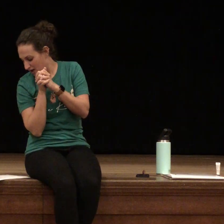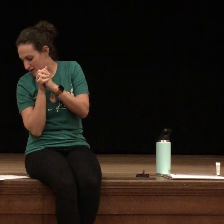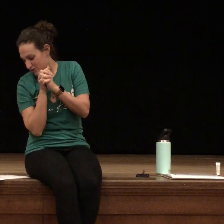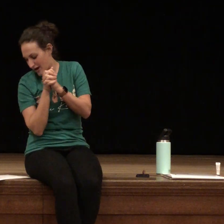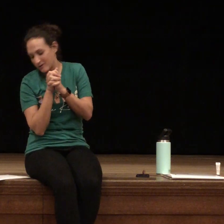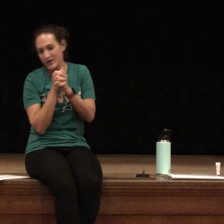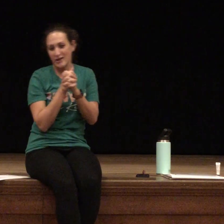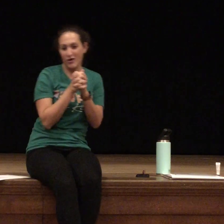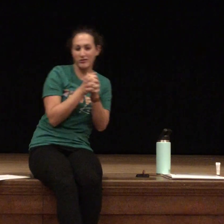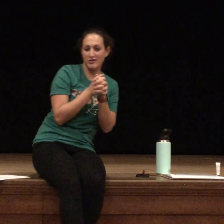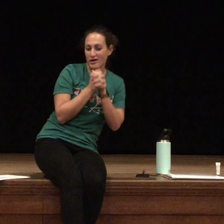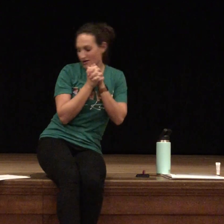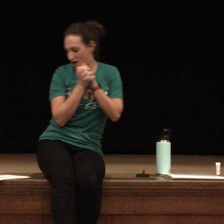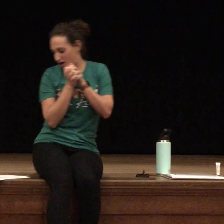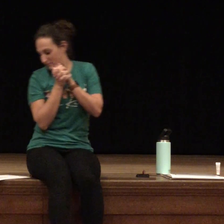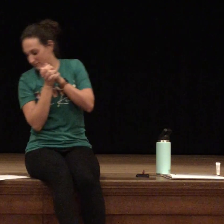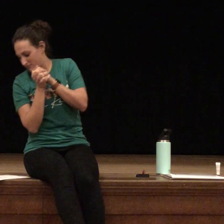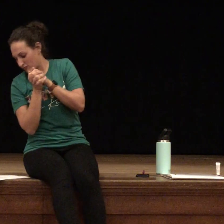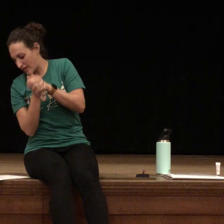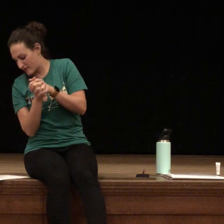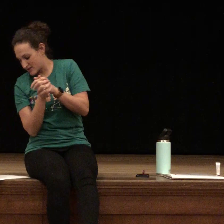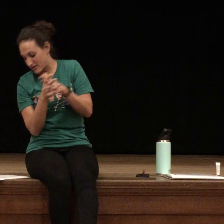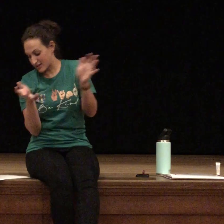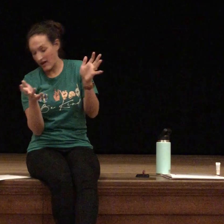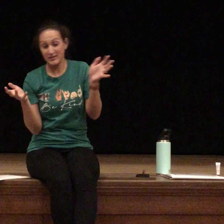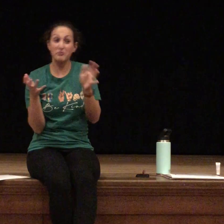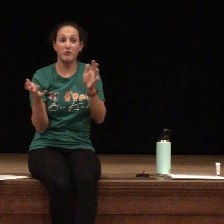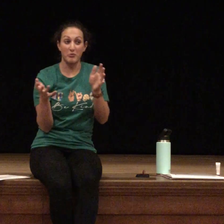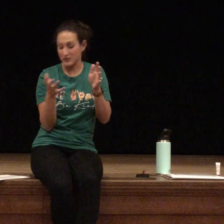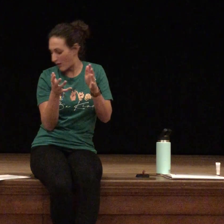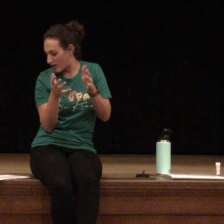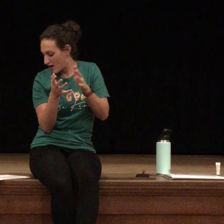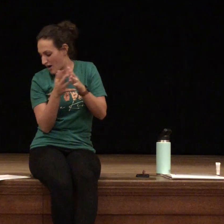So I have written down relevant to this class for the most part.